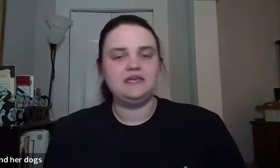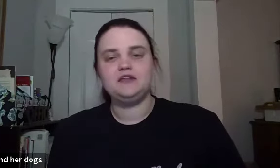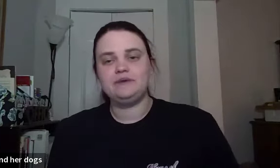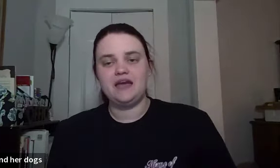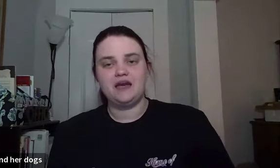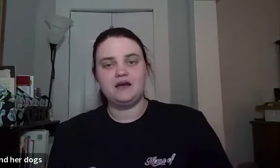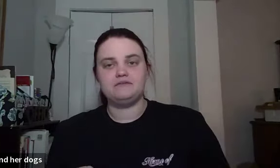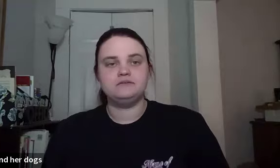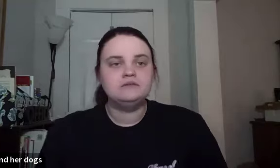Then we have,